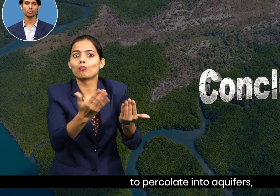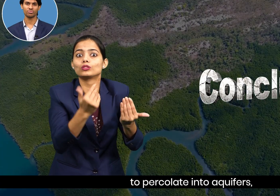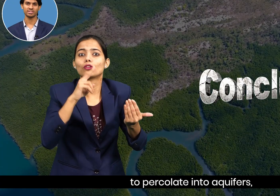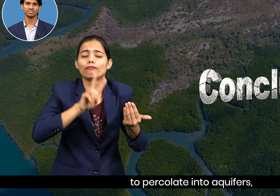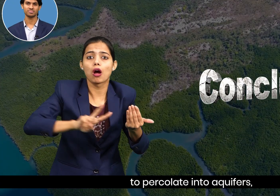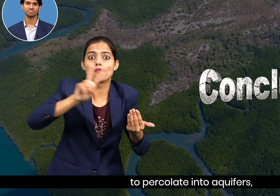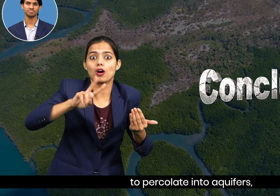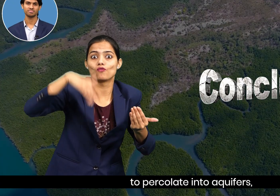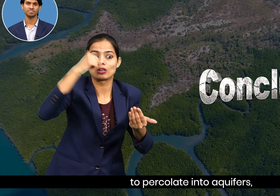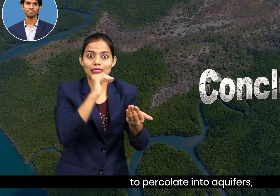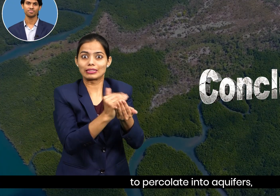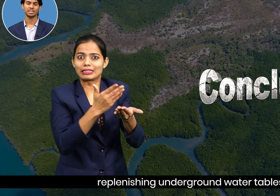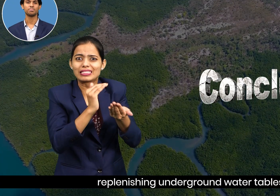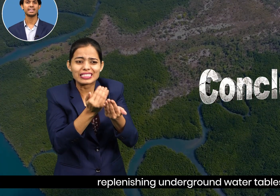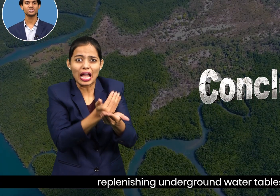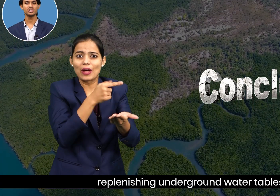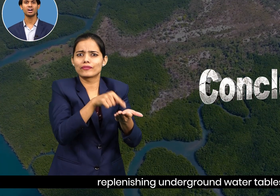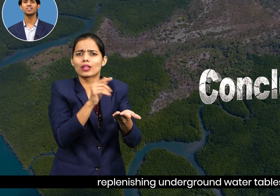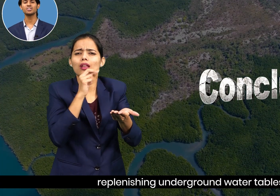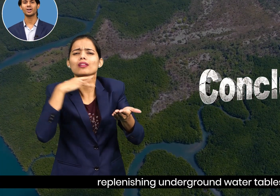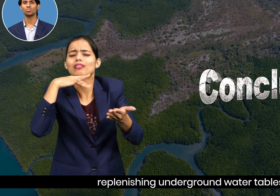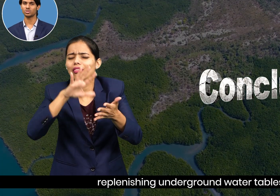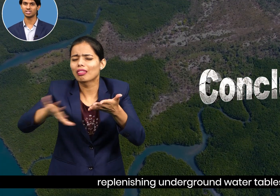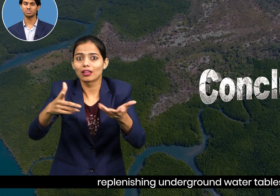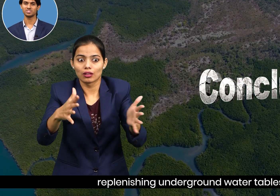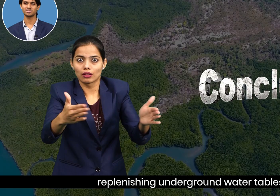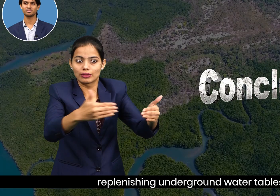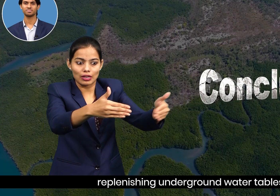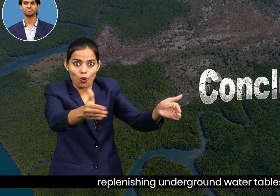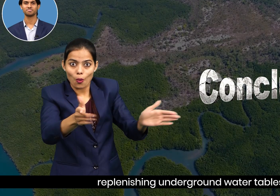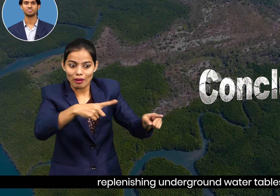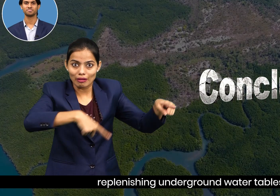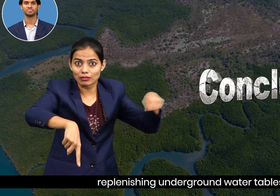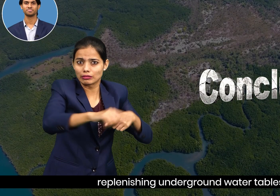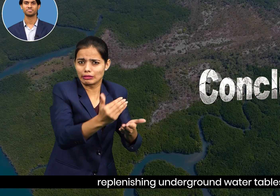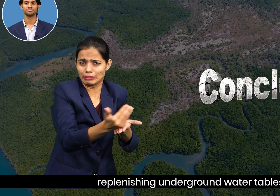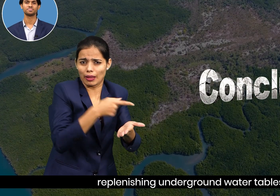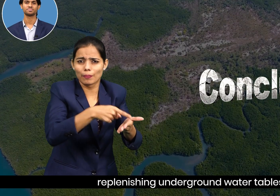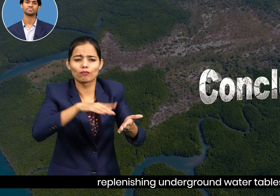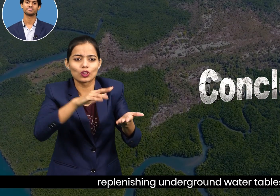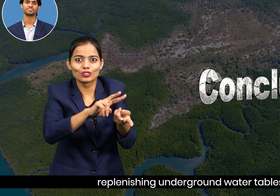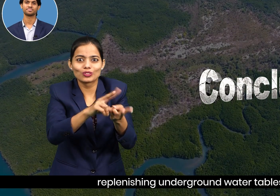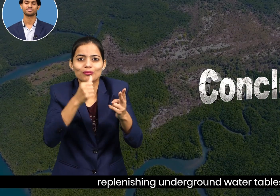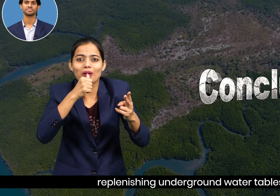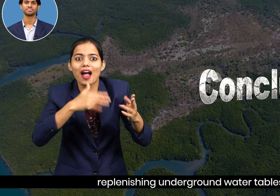into aquifers, replenishing underground water tables.